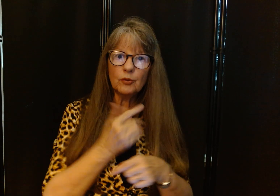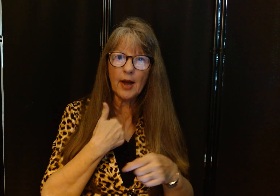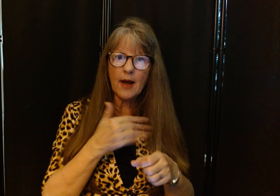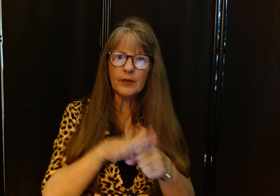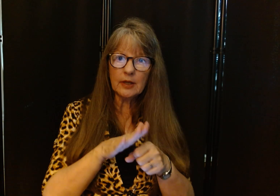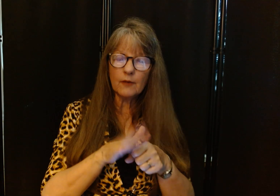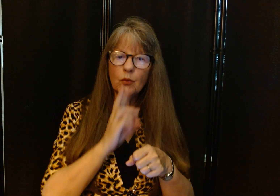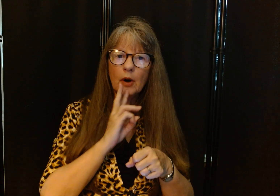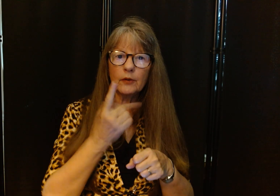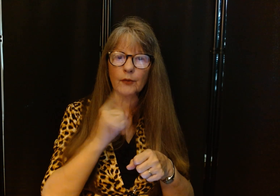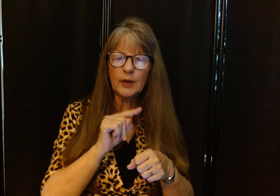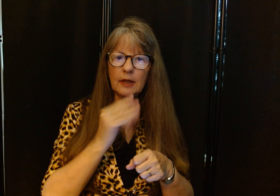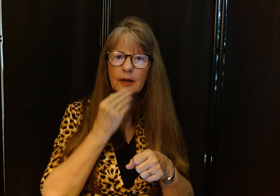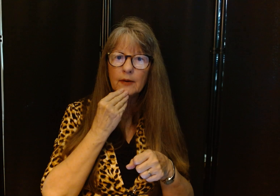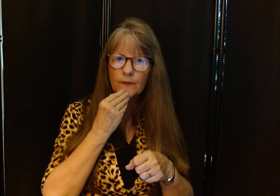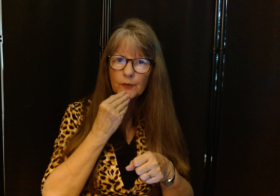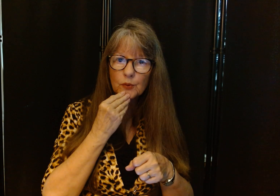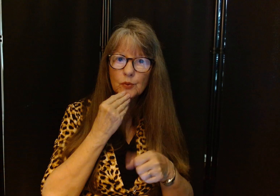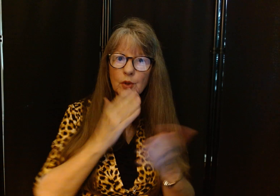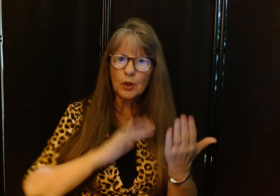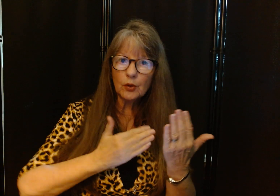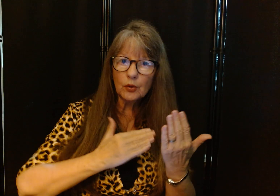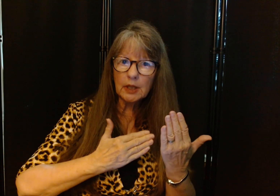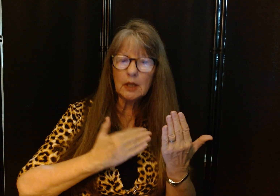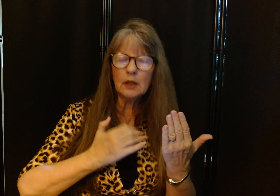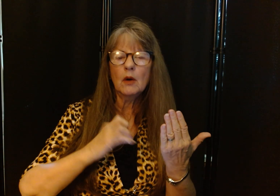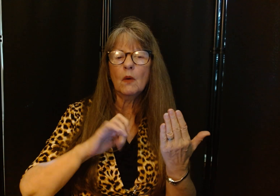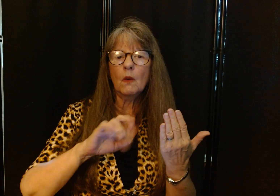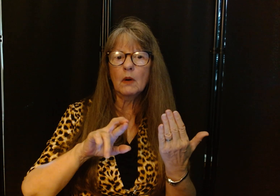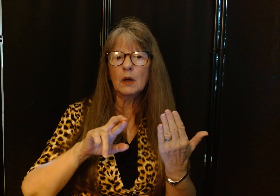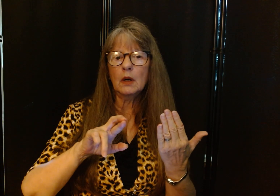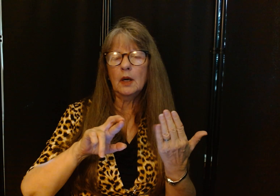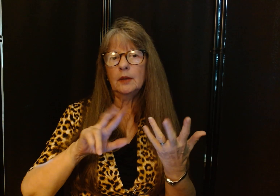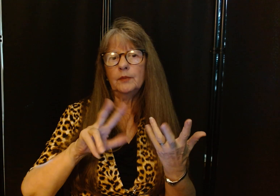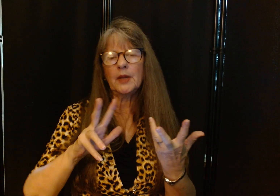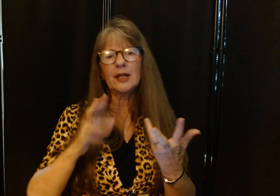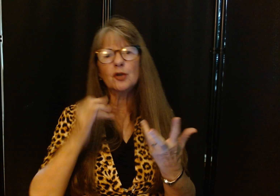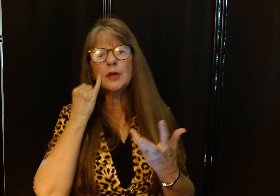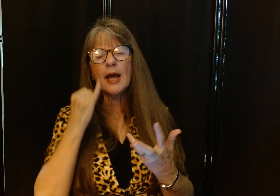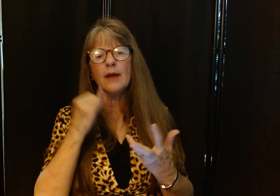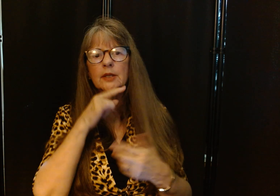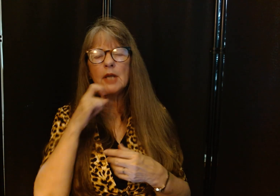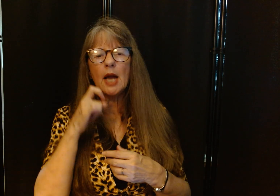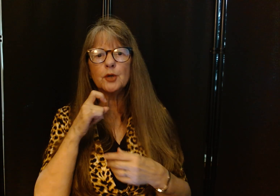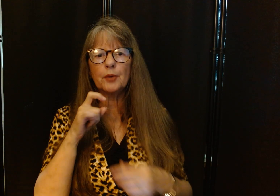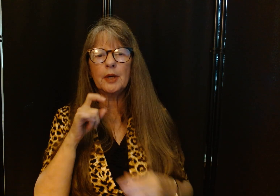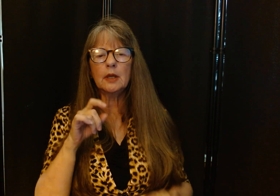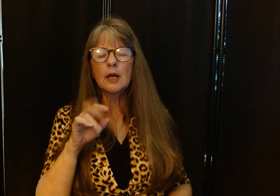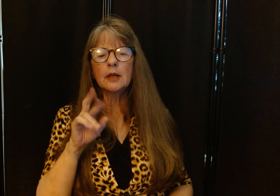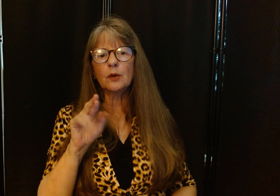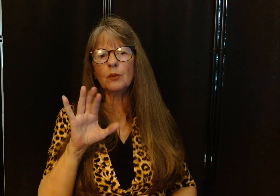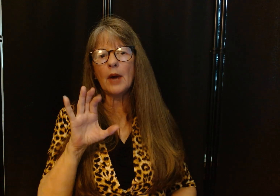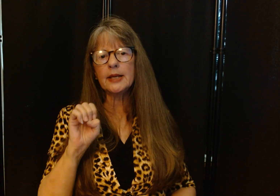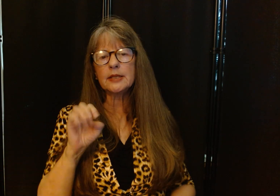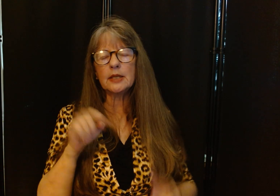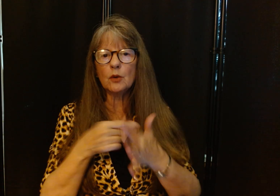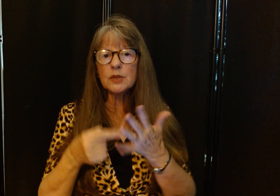have enough water for any kind of food, cooking, or like you can have like dehydrated like rice and those things,